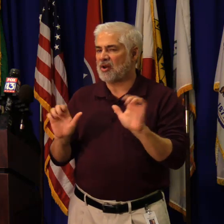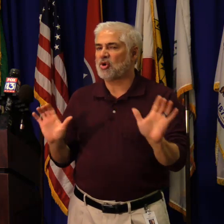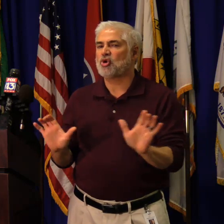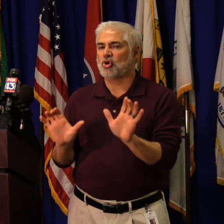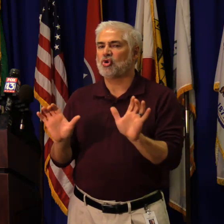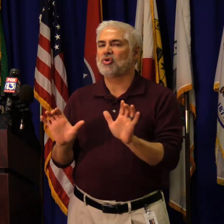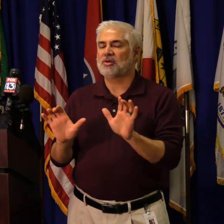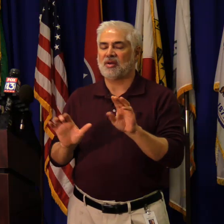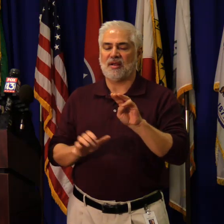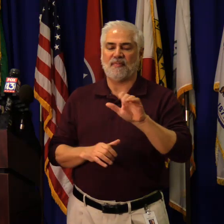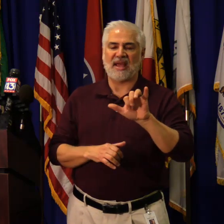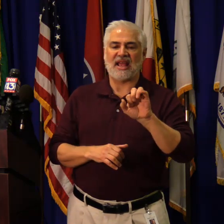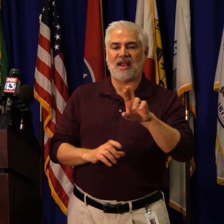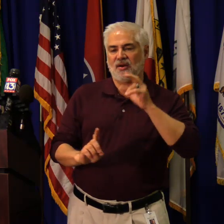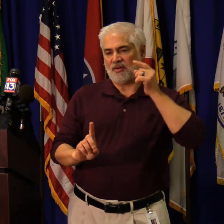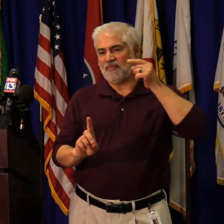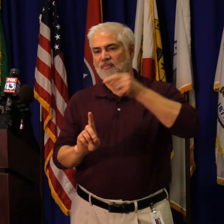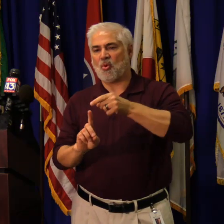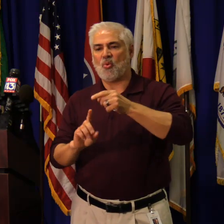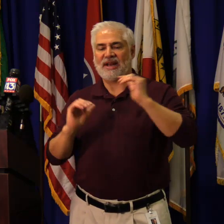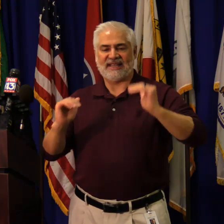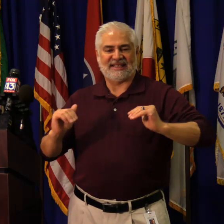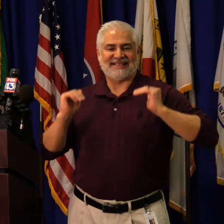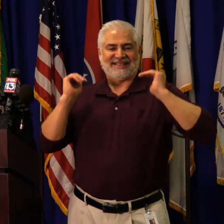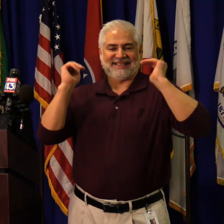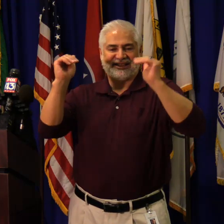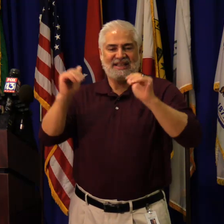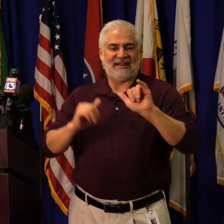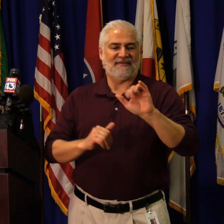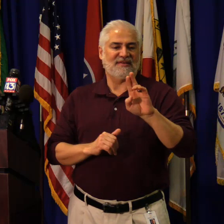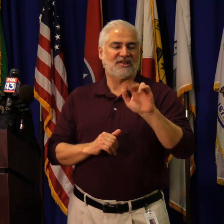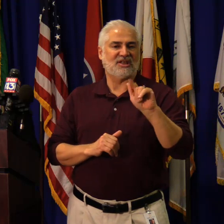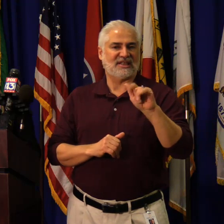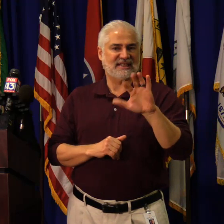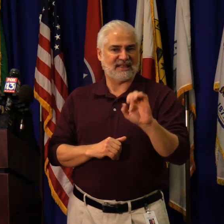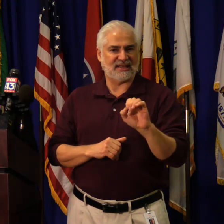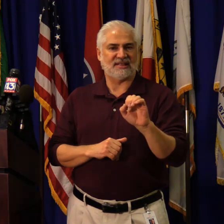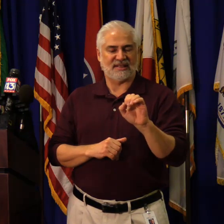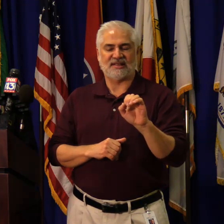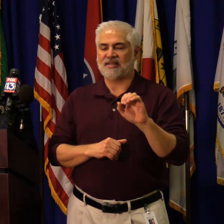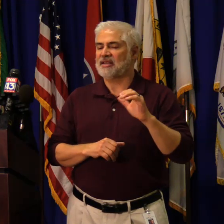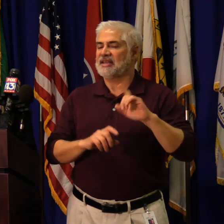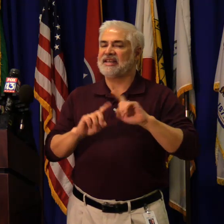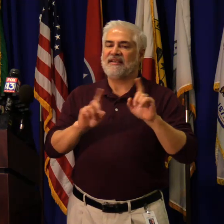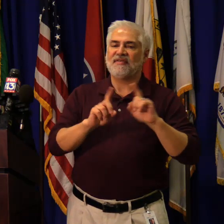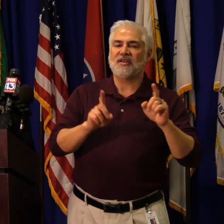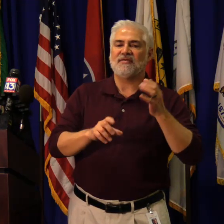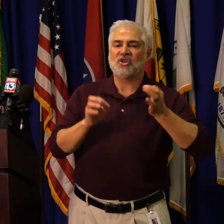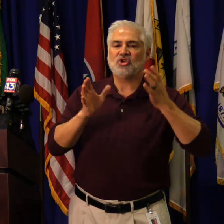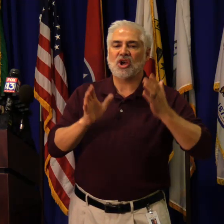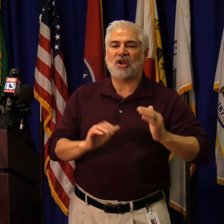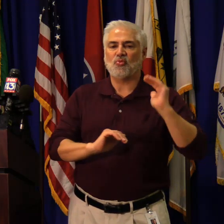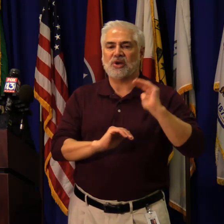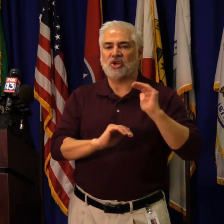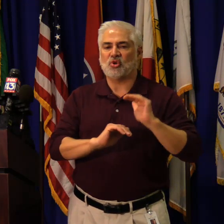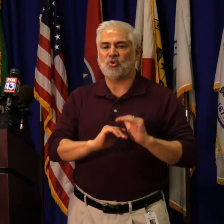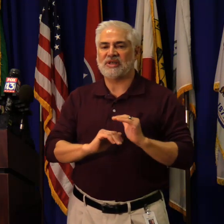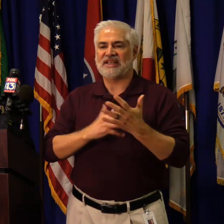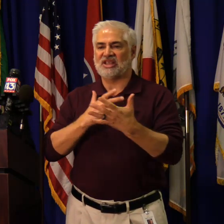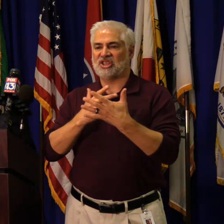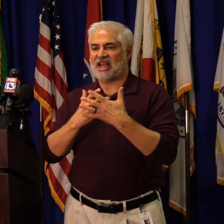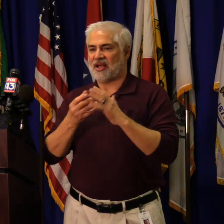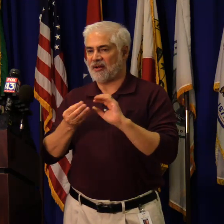Speaking to the mayor's point about the Chief Justice asking all of the judicial districts across the state to do what they can to reduce jail